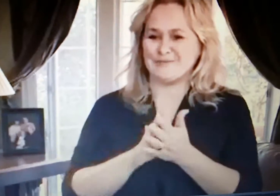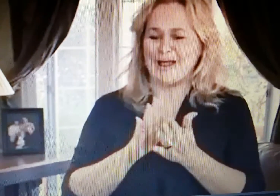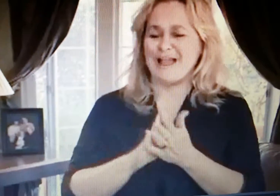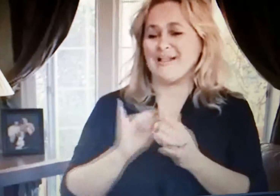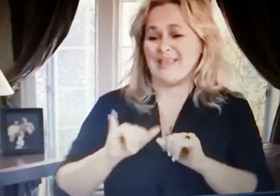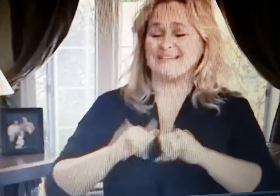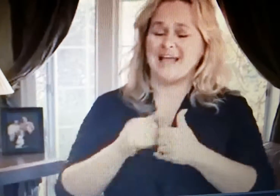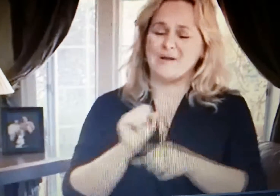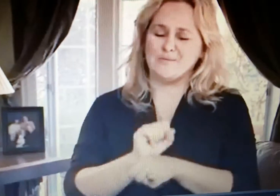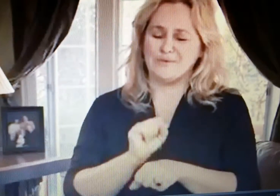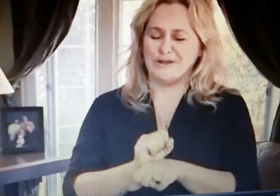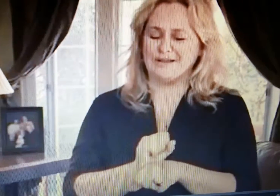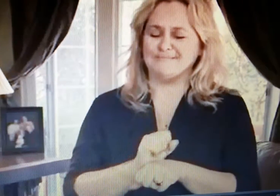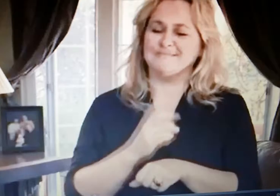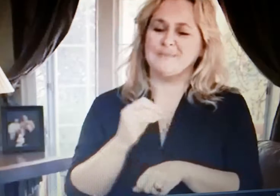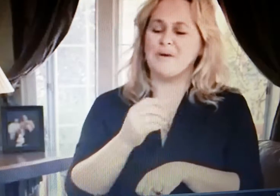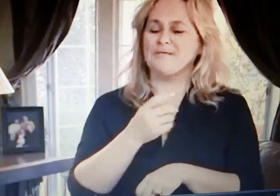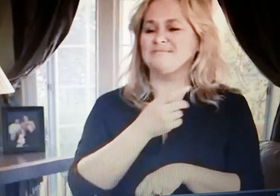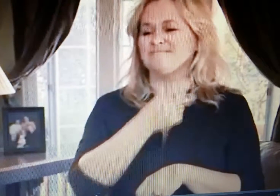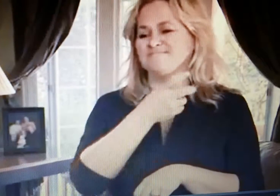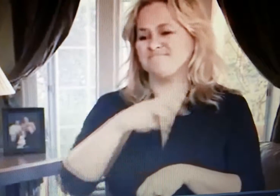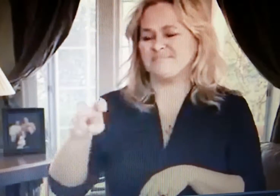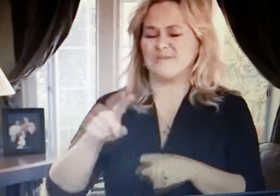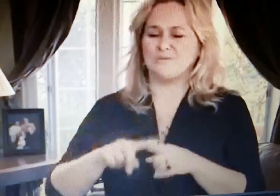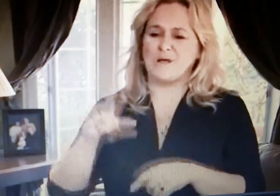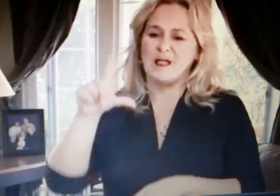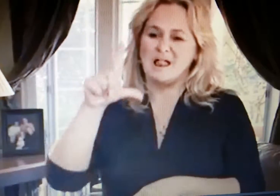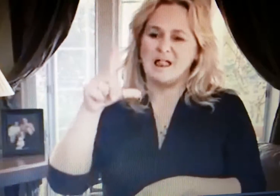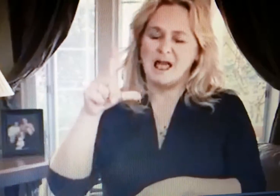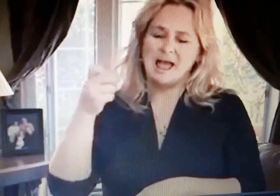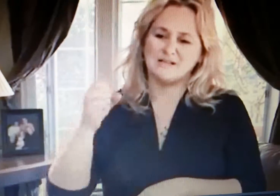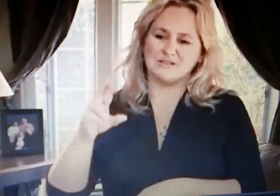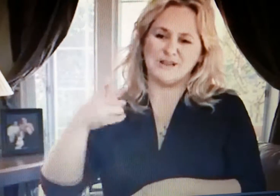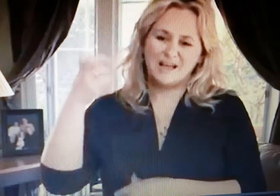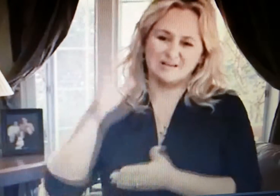was best because that made the school look bad when students were pulled out or dropped out.